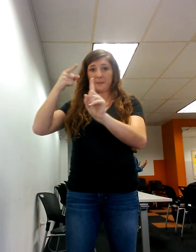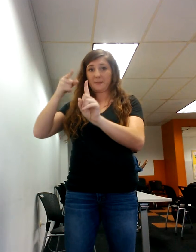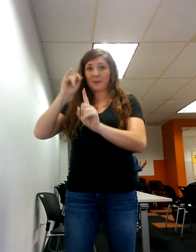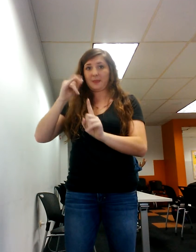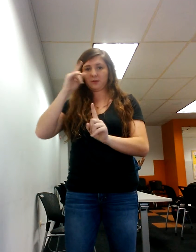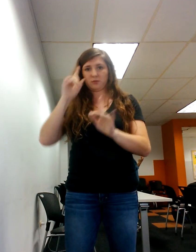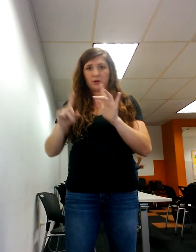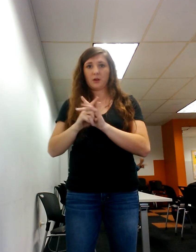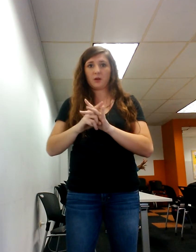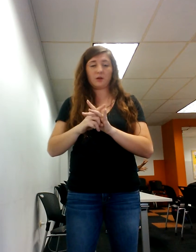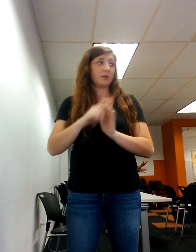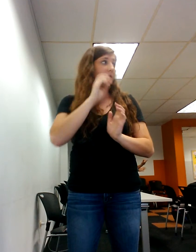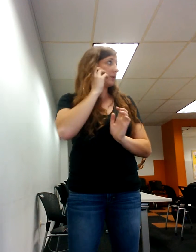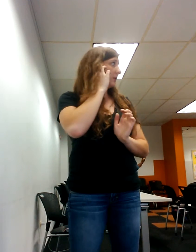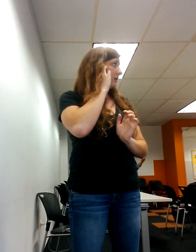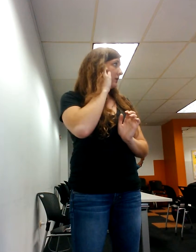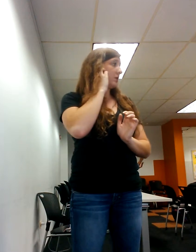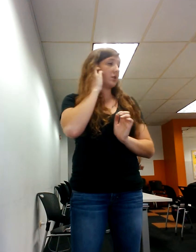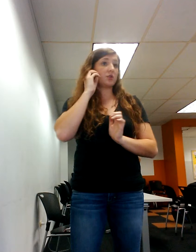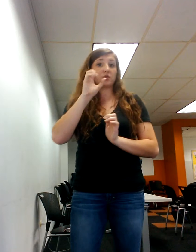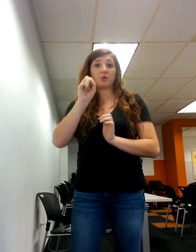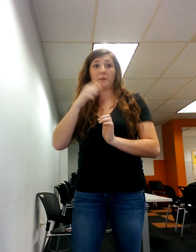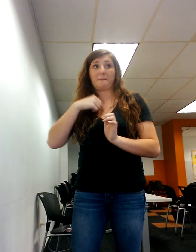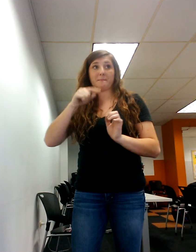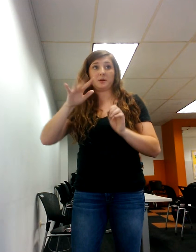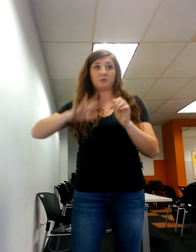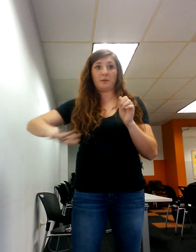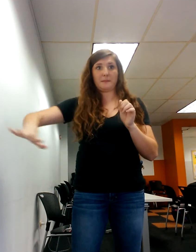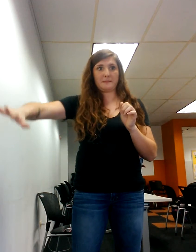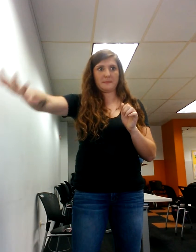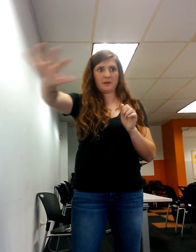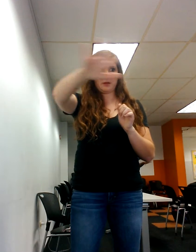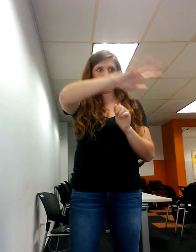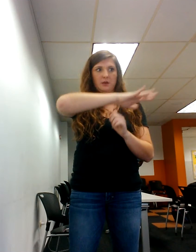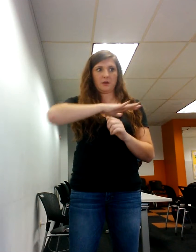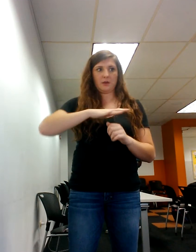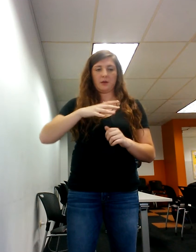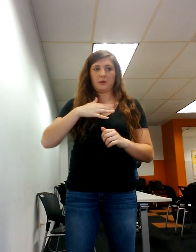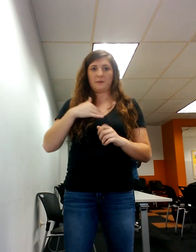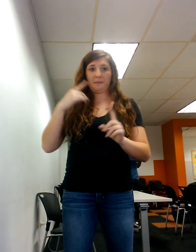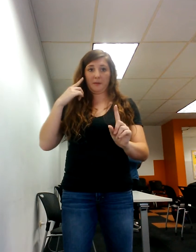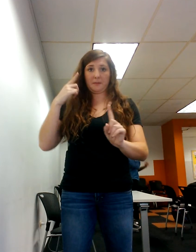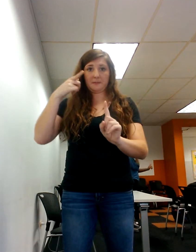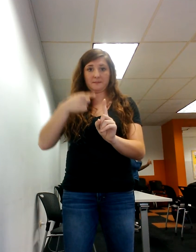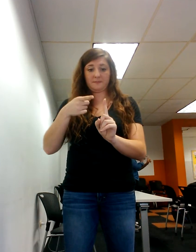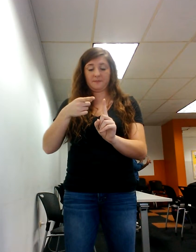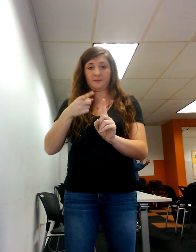thinking of, I have to map this discourse. My main message is going to be our universe.